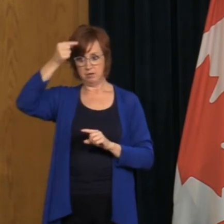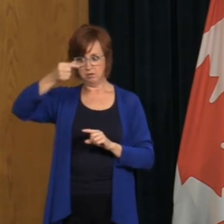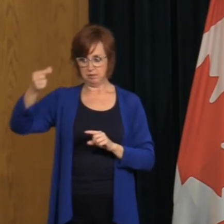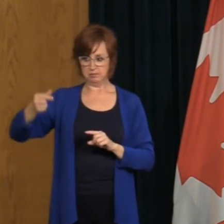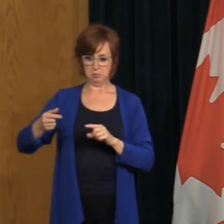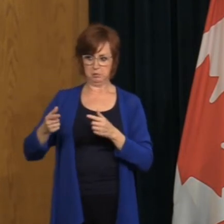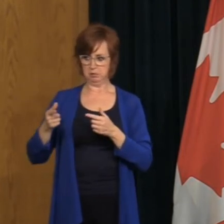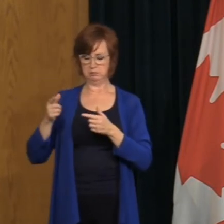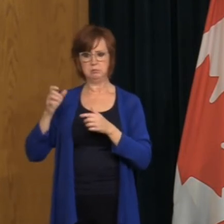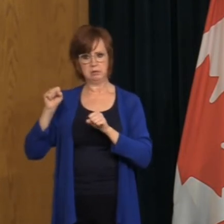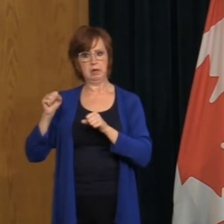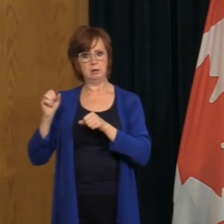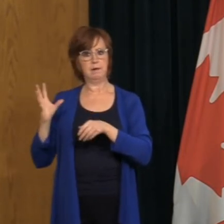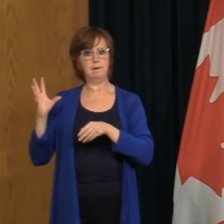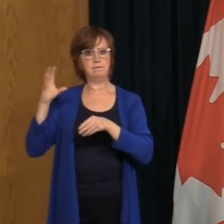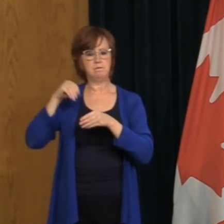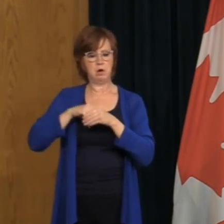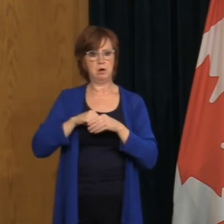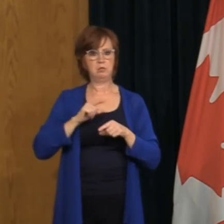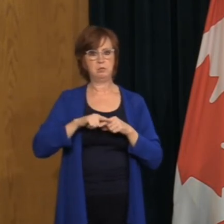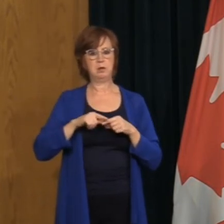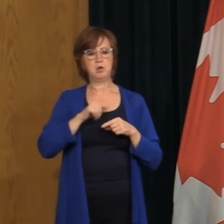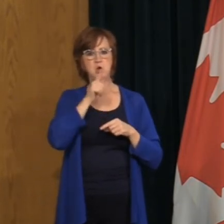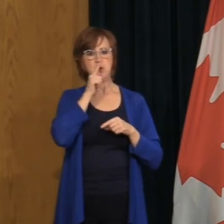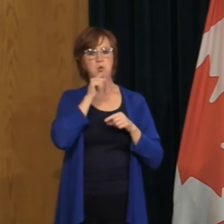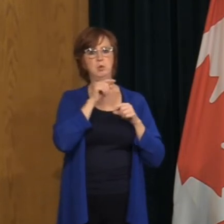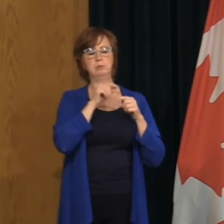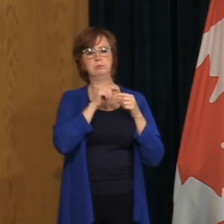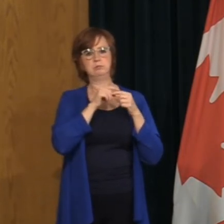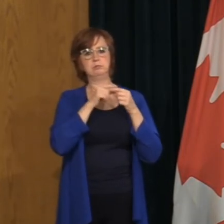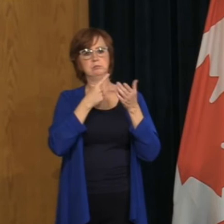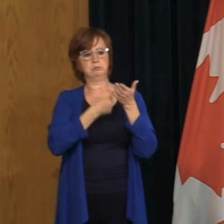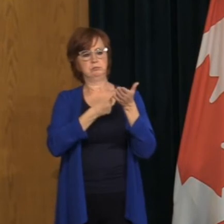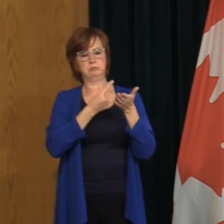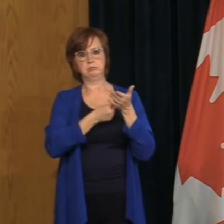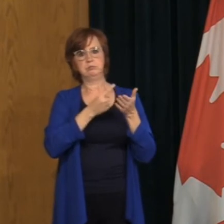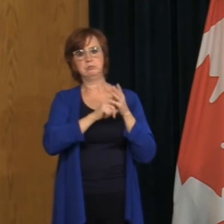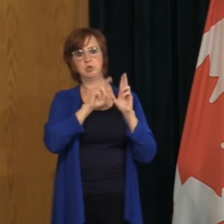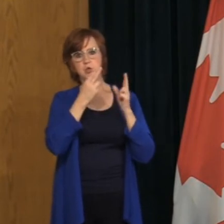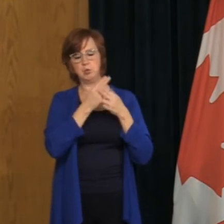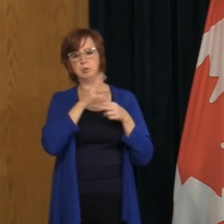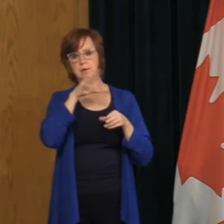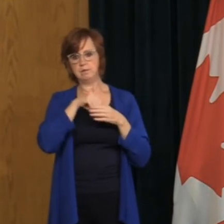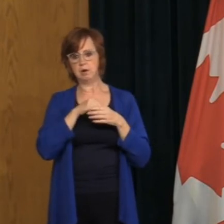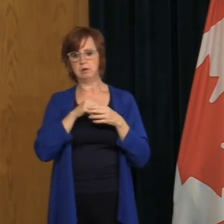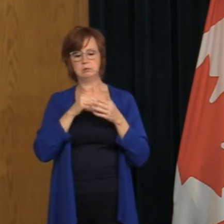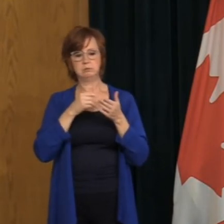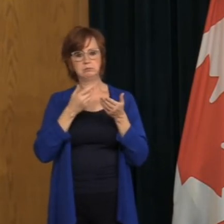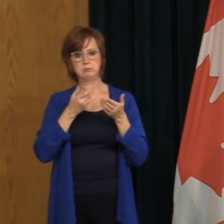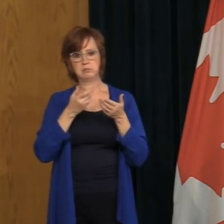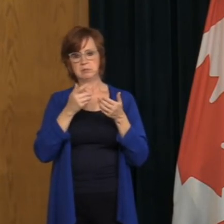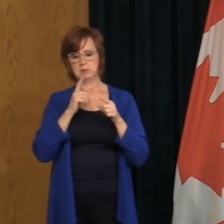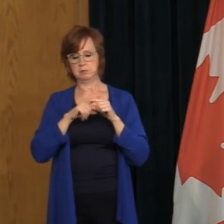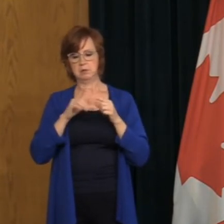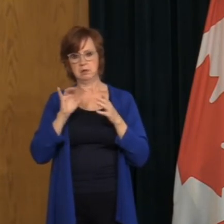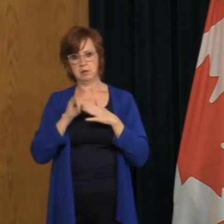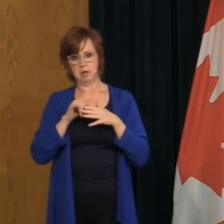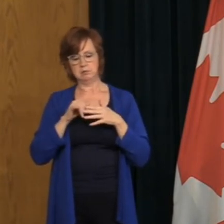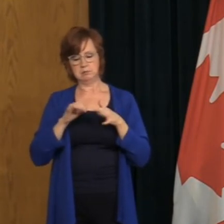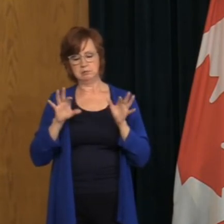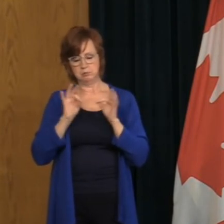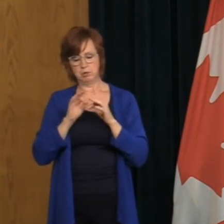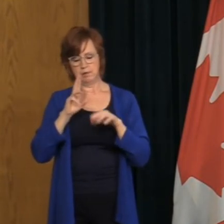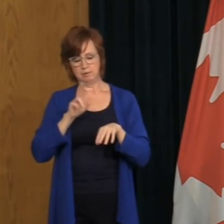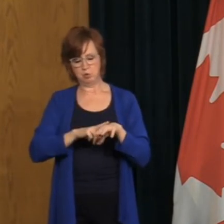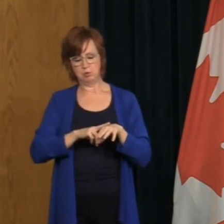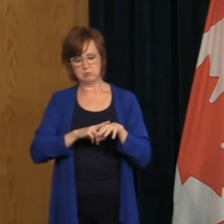where those discussions should occur over the longer term. But understanding that we are in some unprecedented times here today.